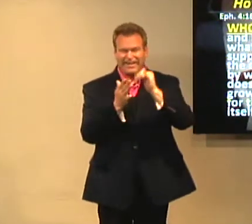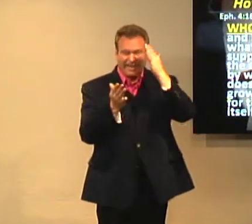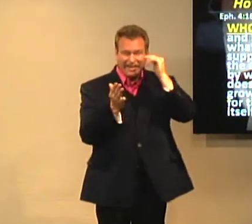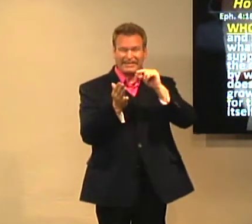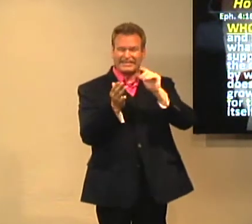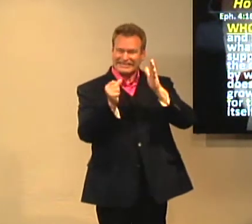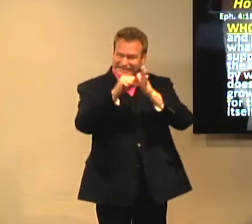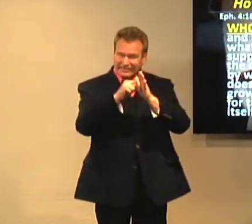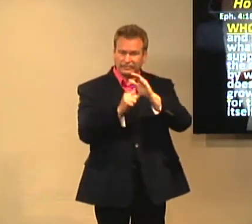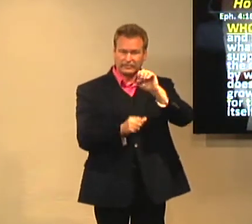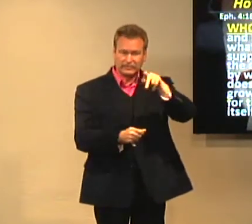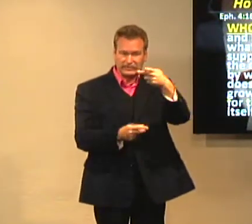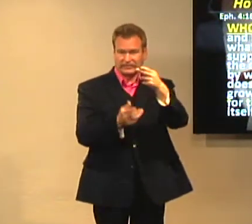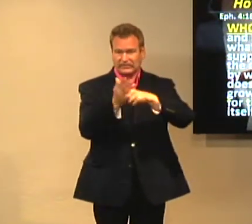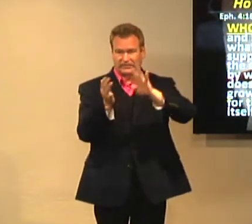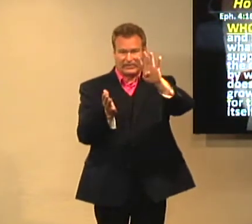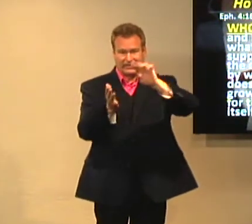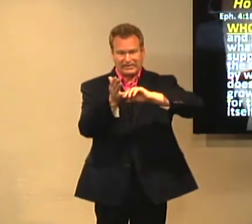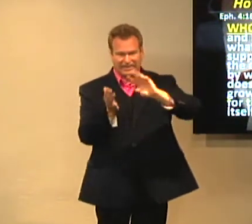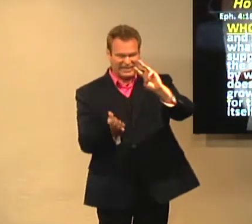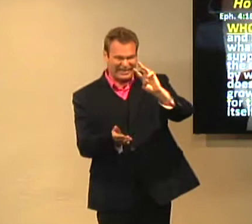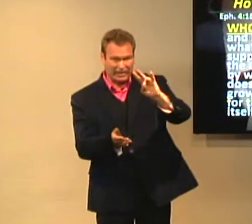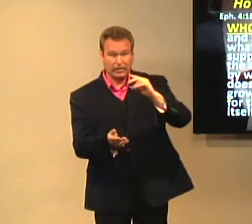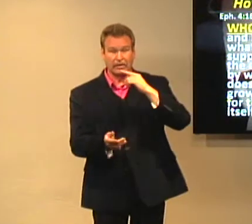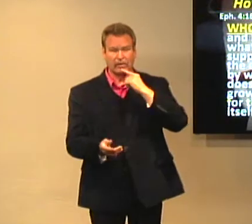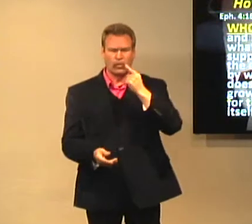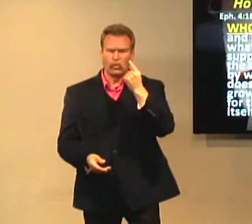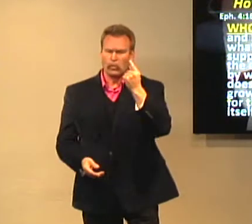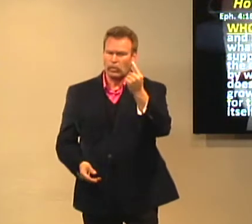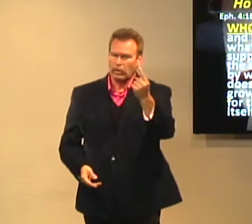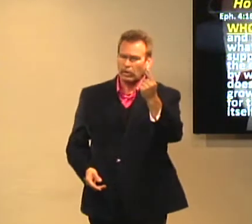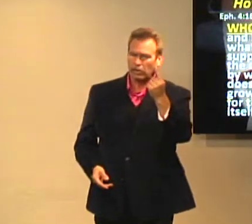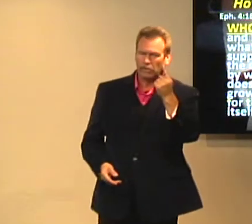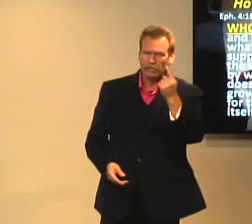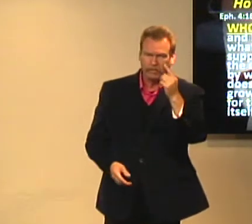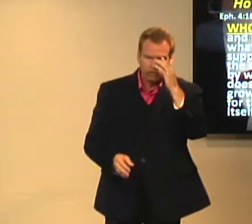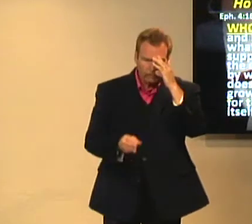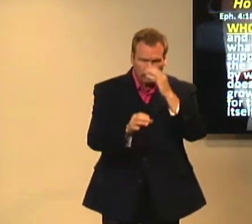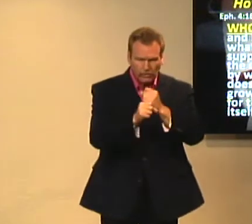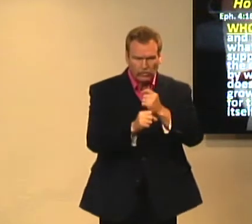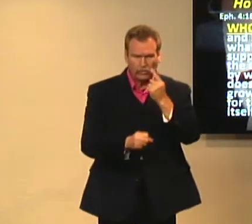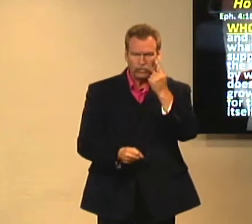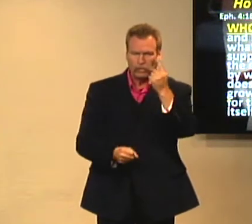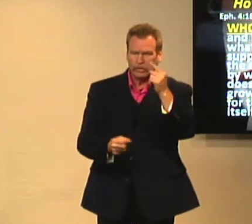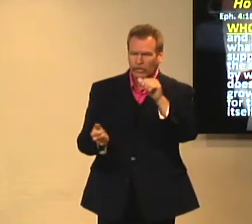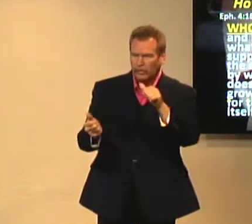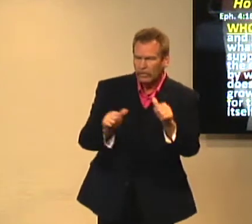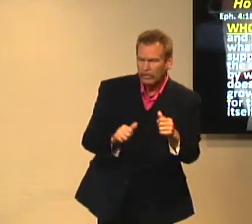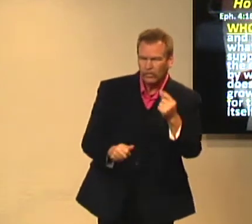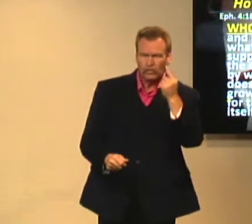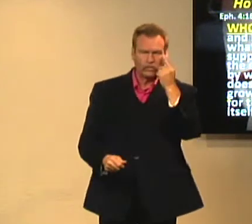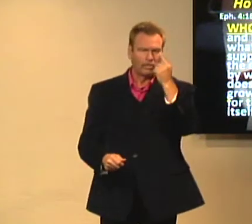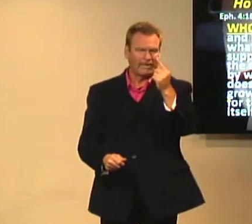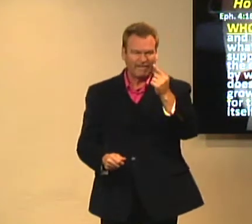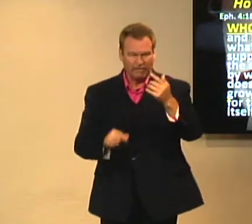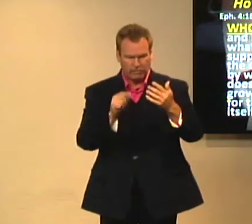not individually, not separately. Ephesians 4 and 16 says one faith, one baptism.